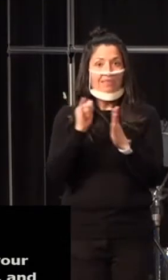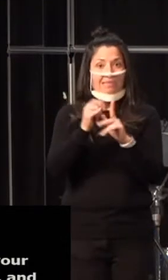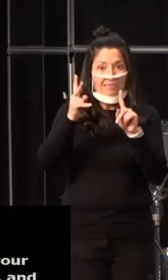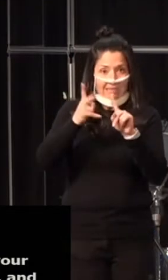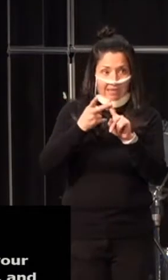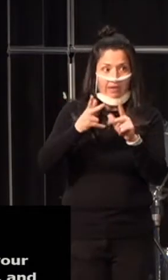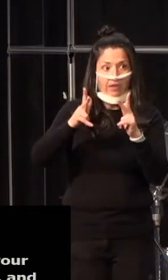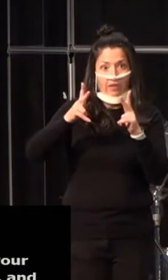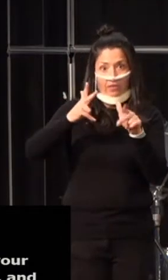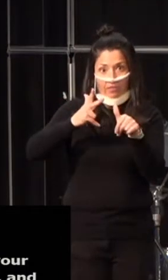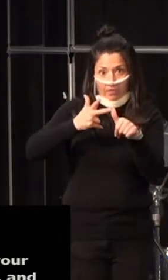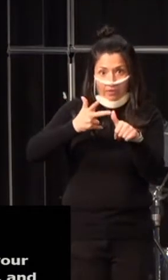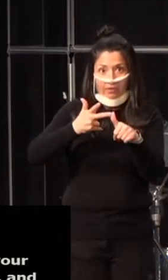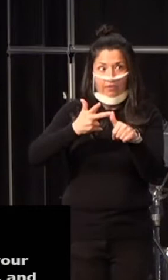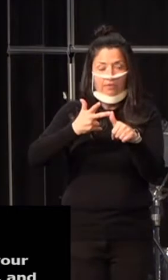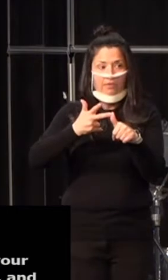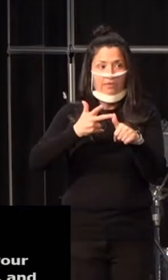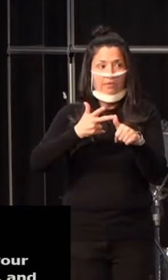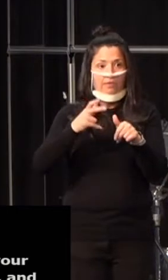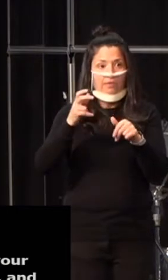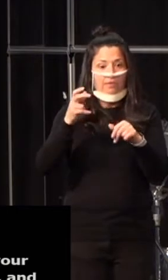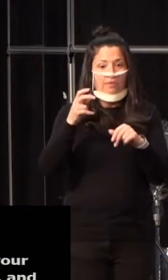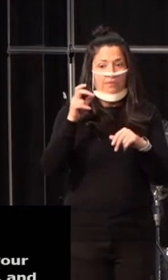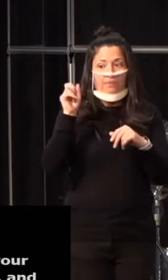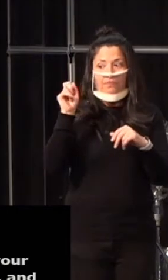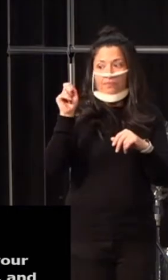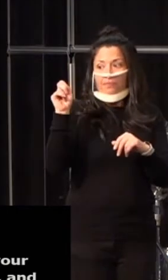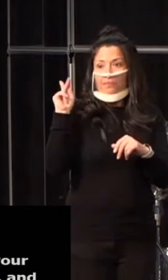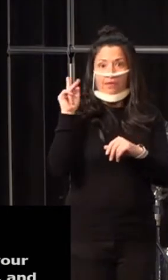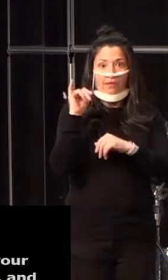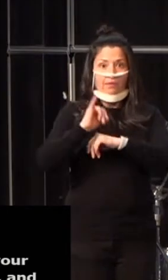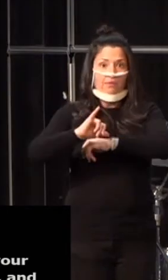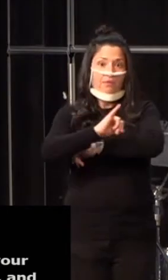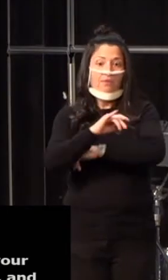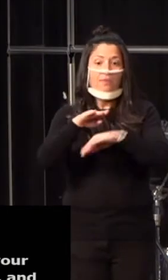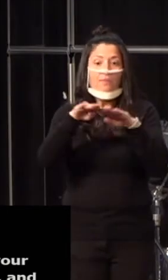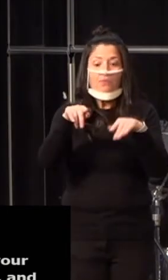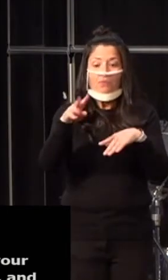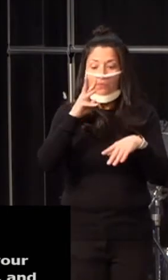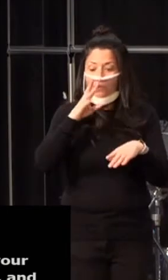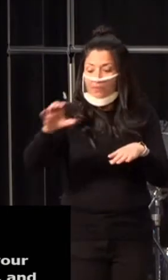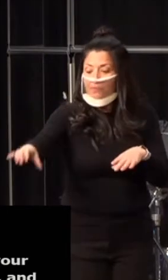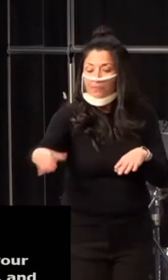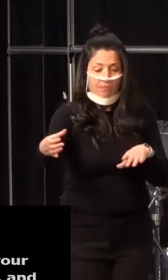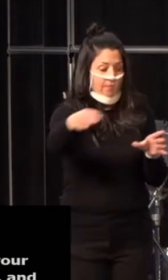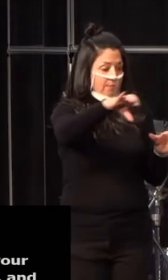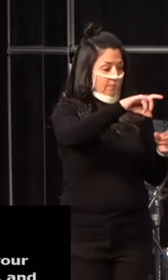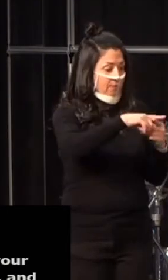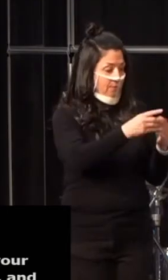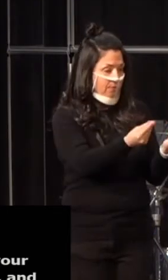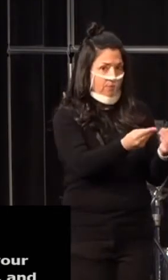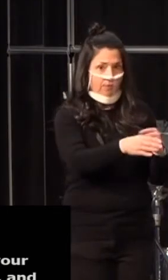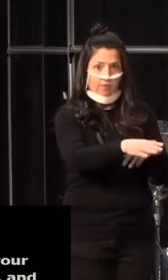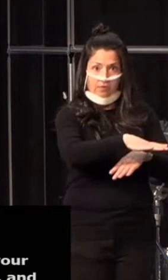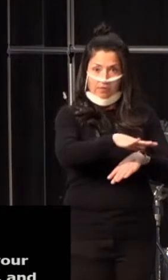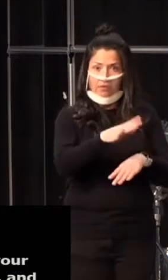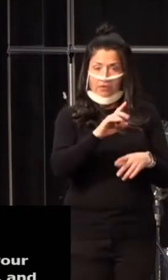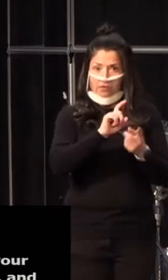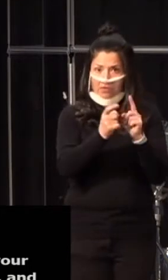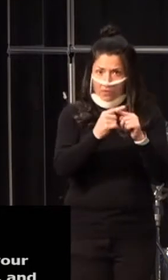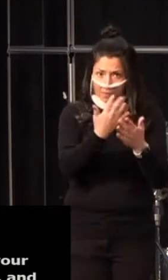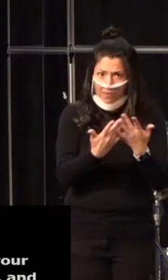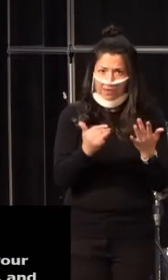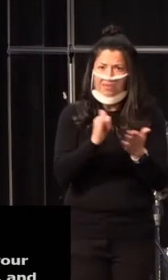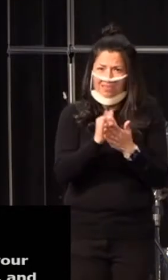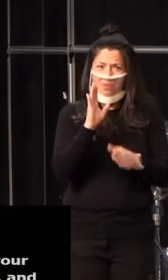in your backyard, you know, you take a dip out of your pool, you pour it on the ground, it becomes blood. That would be pretty wild. And so these are the